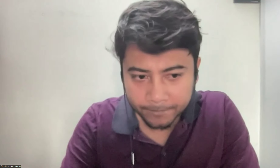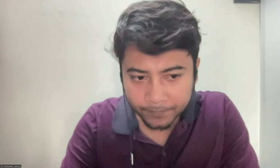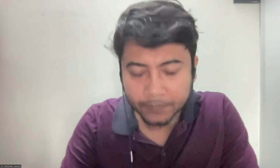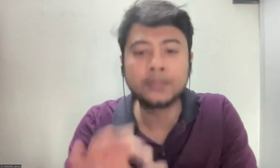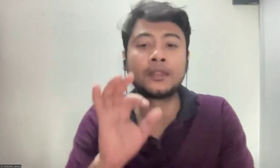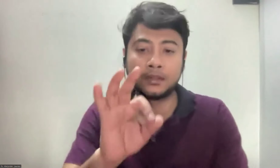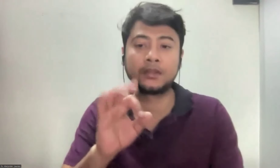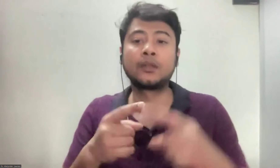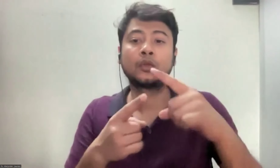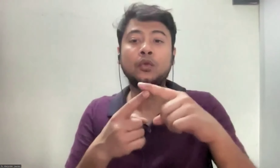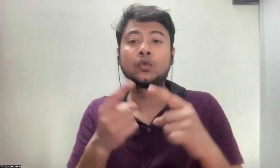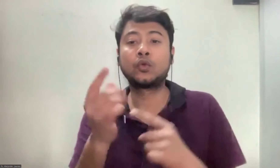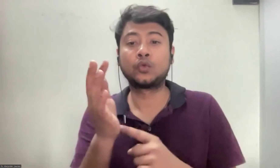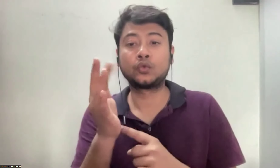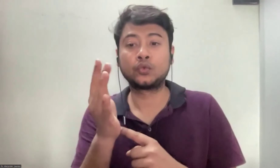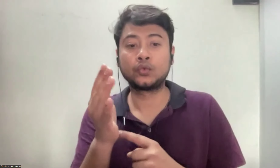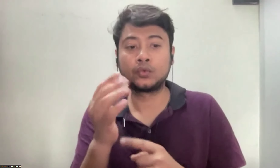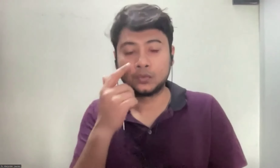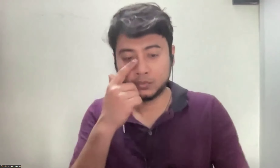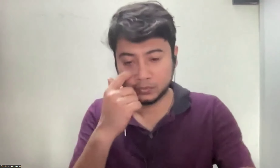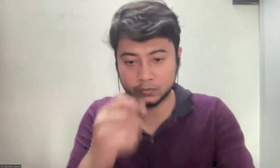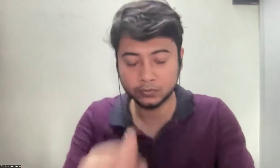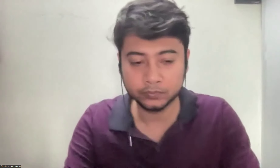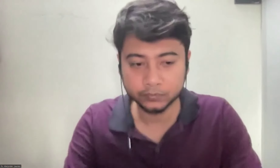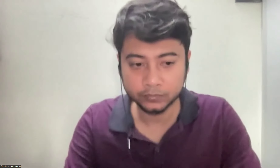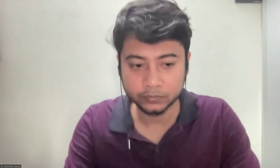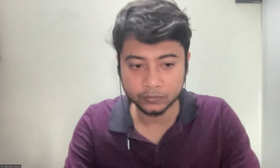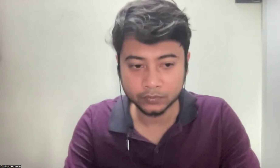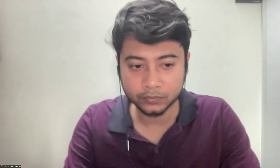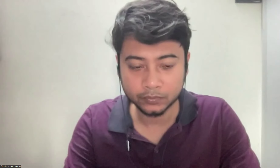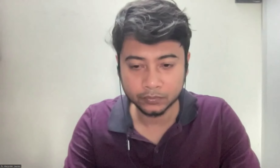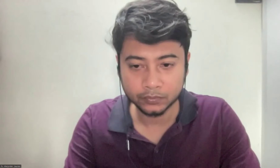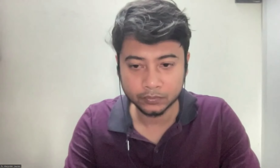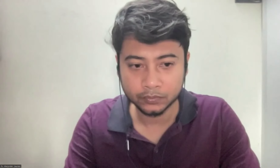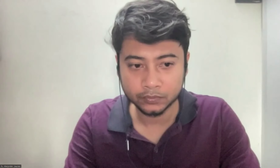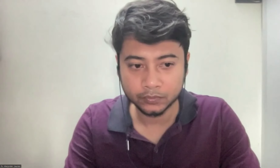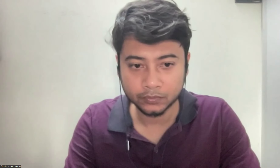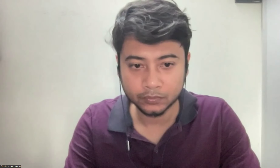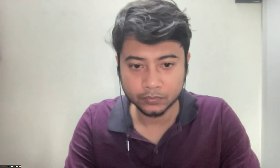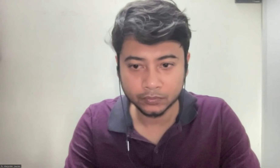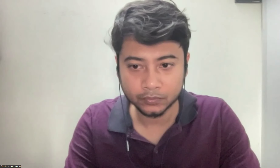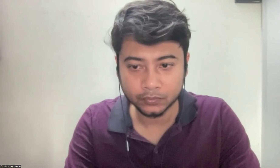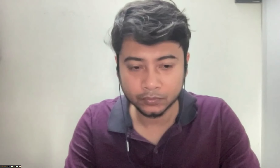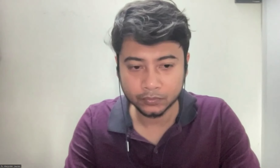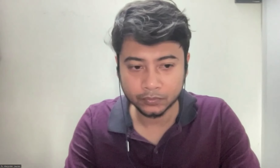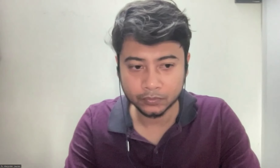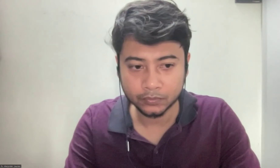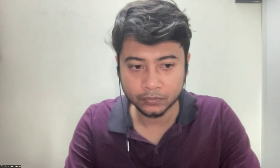the Tulsi is entire day in the altar, in the puja room, how will she get the sun? So one pot in the